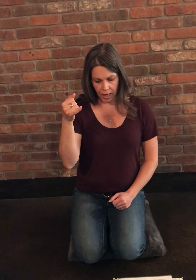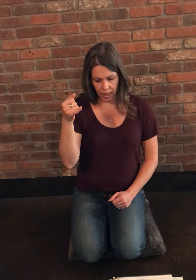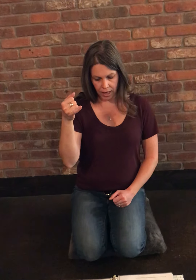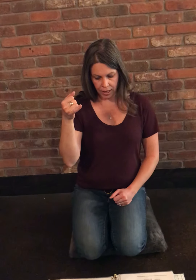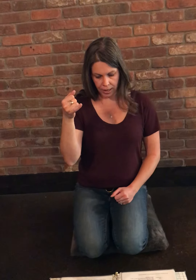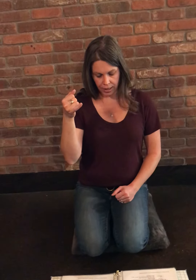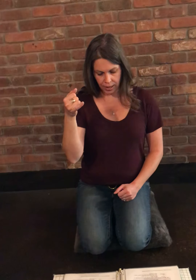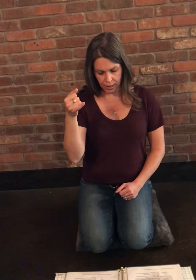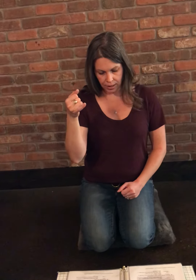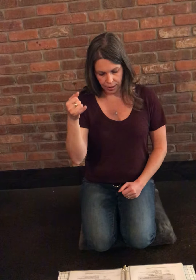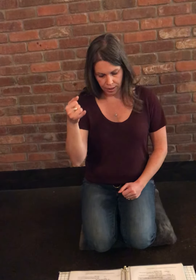And